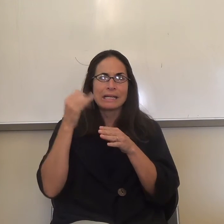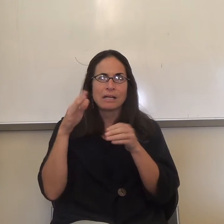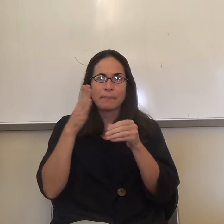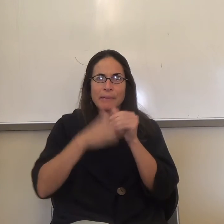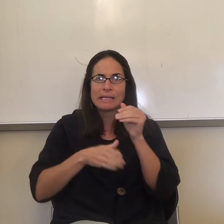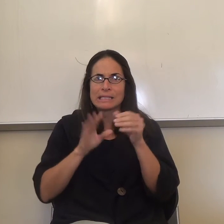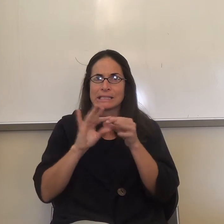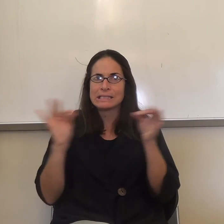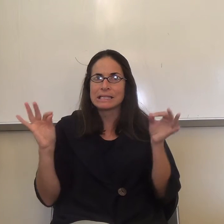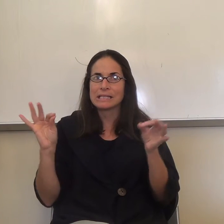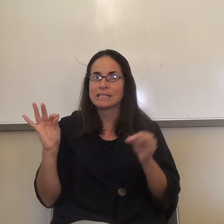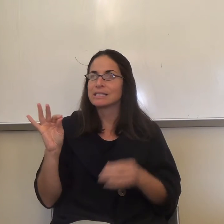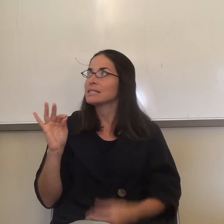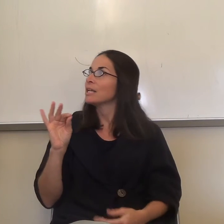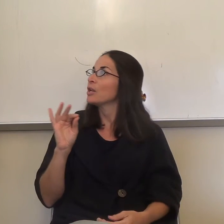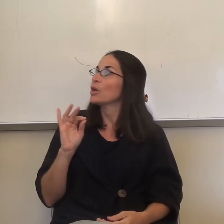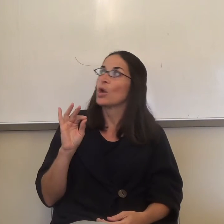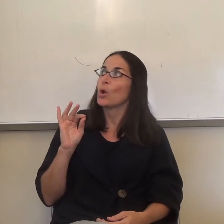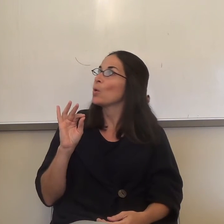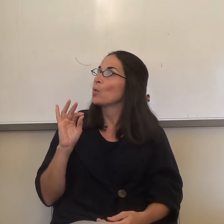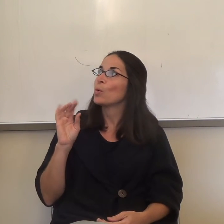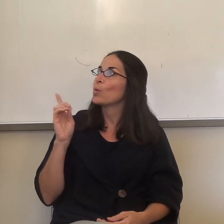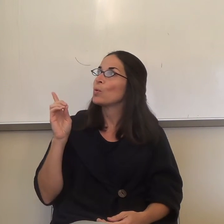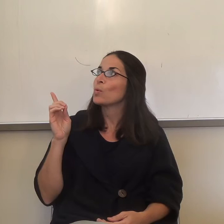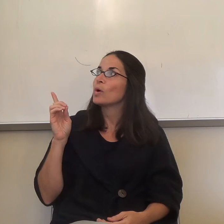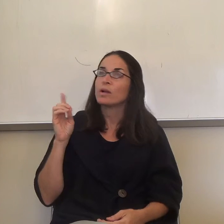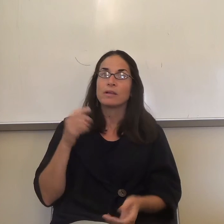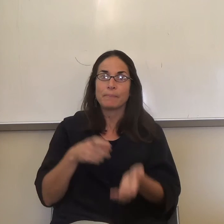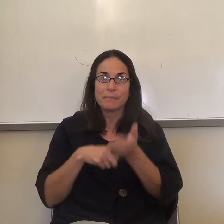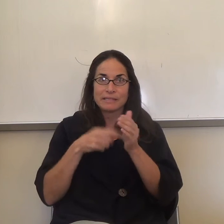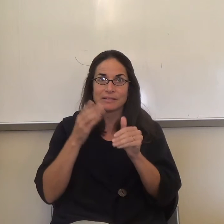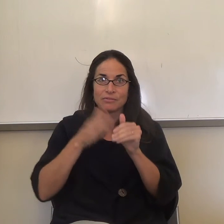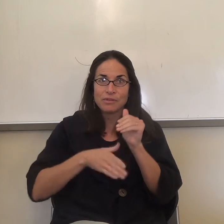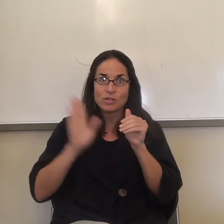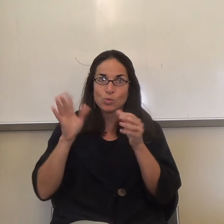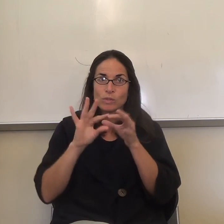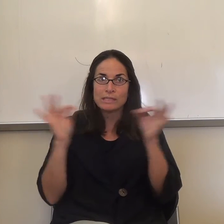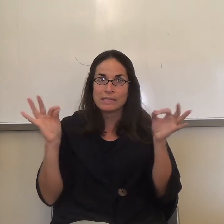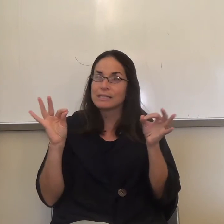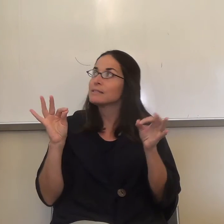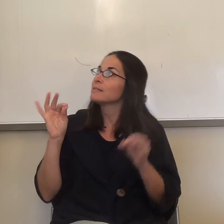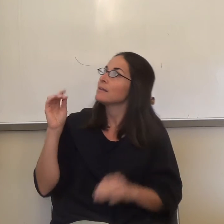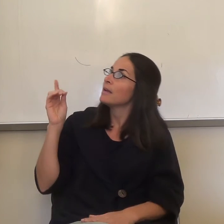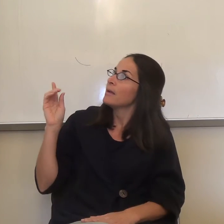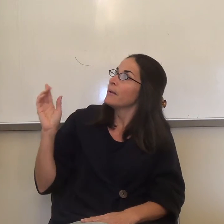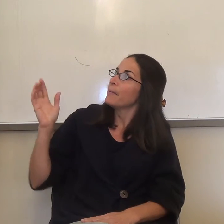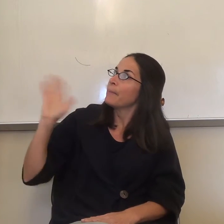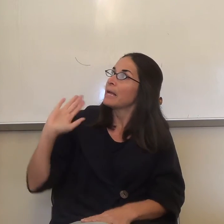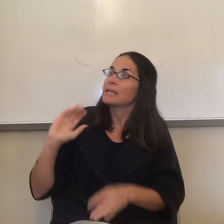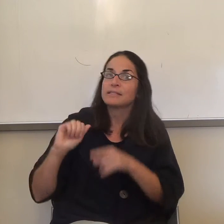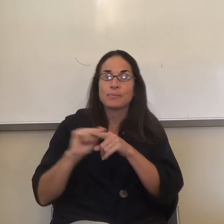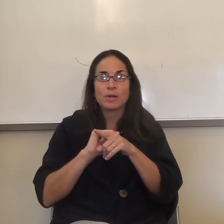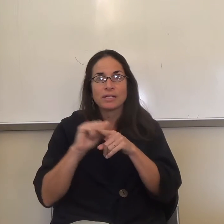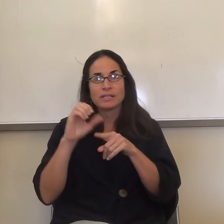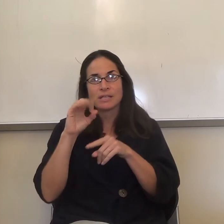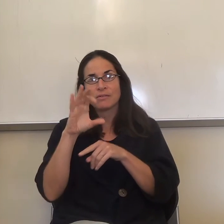Okay? What they have to do is finish that sentence. The past practice of cannibalism in the ancient